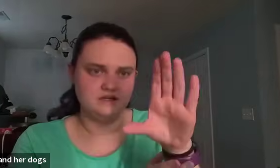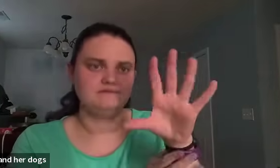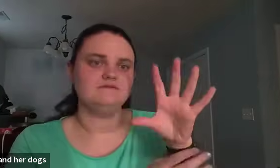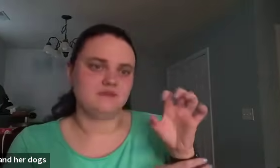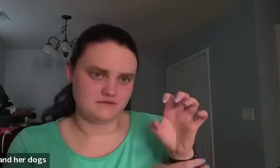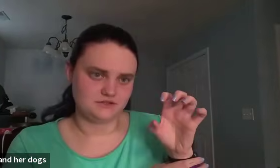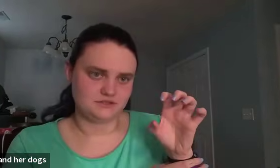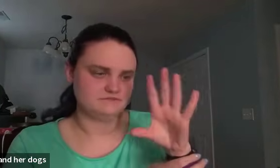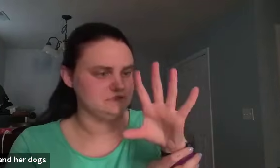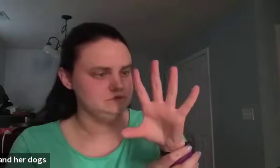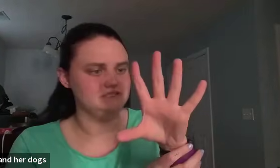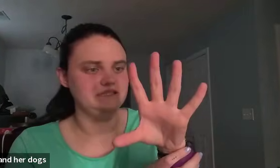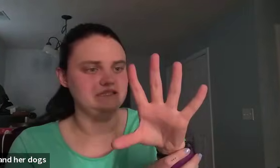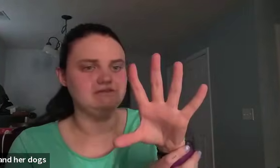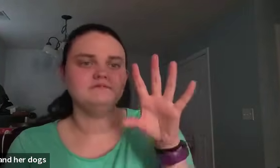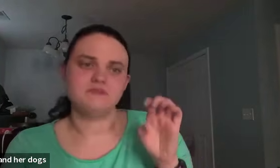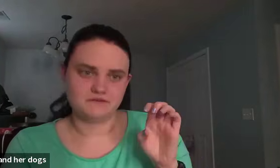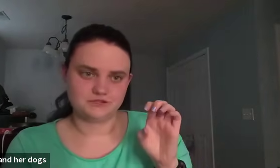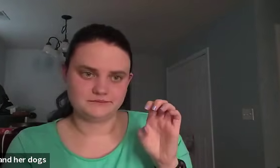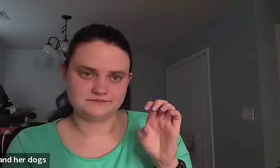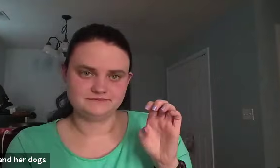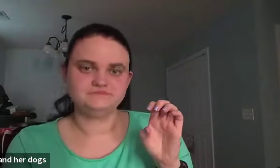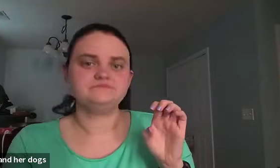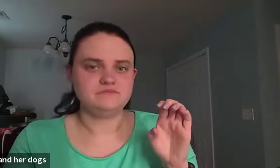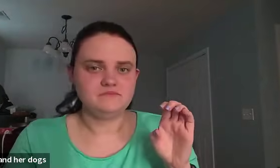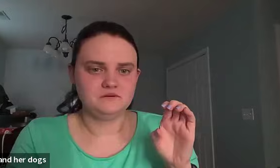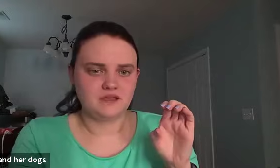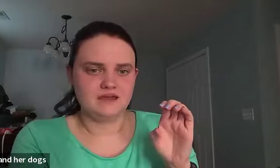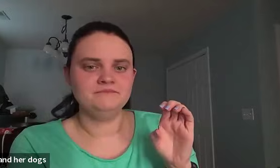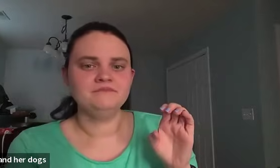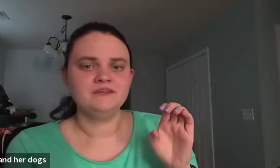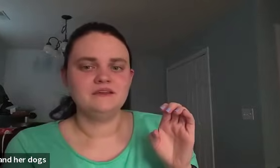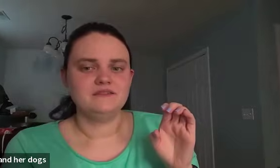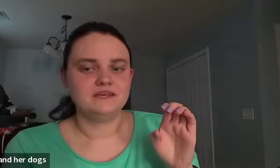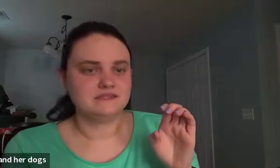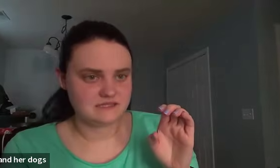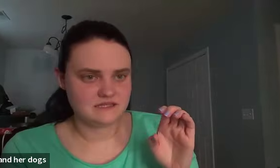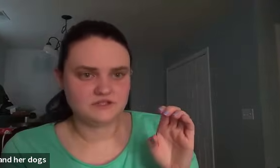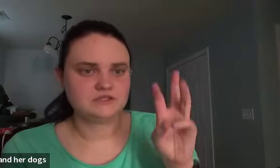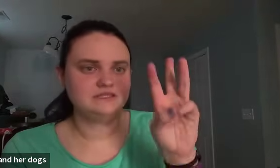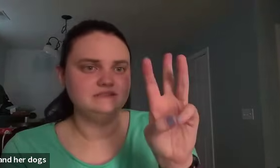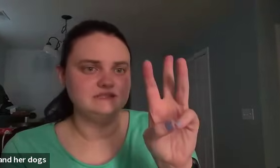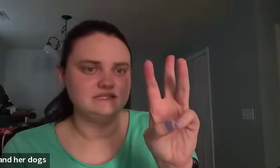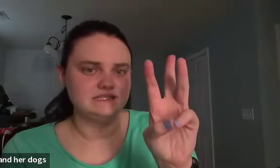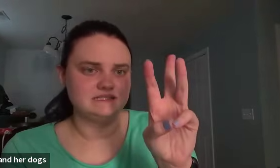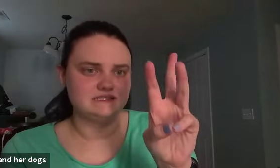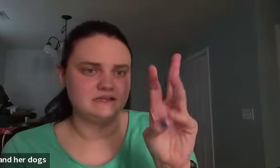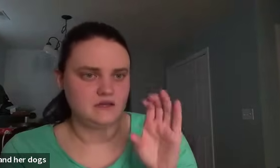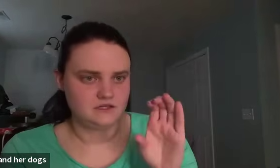signing. 500. Oh, did it again. 500. Okay. Then 600,